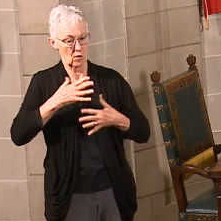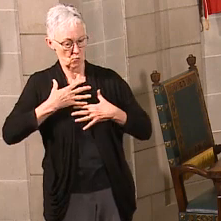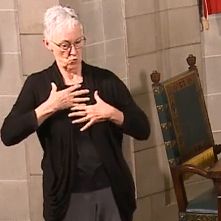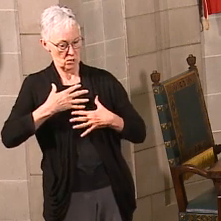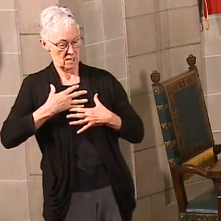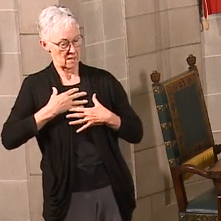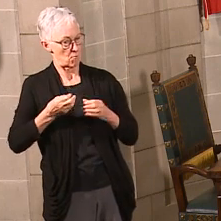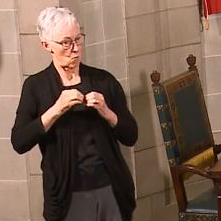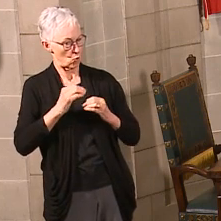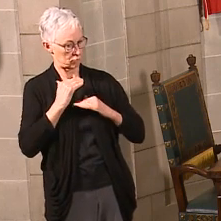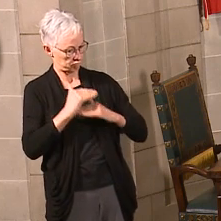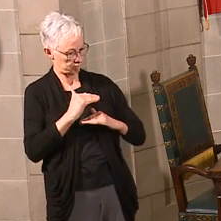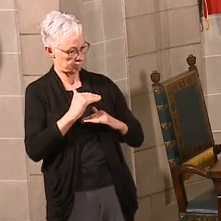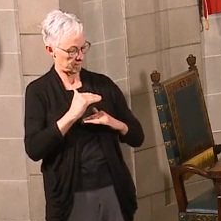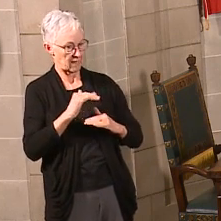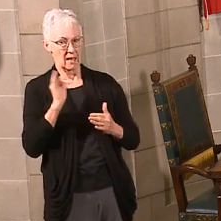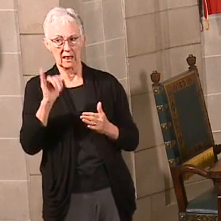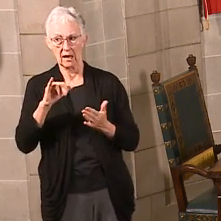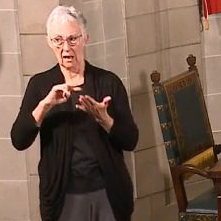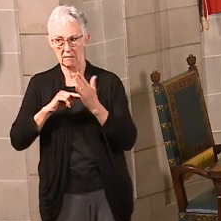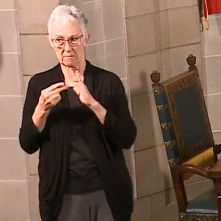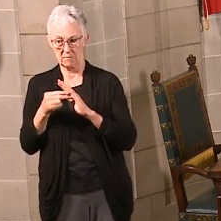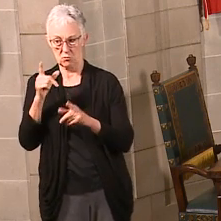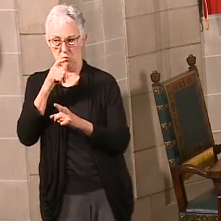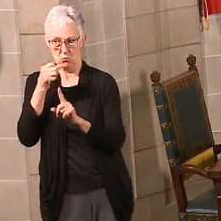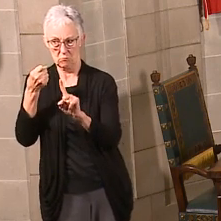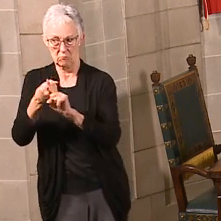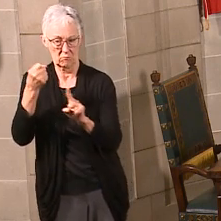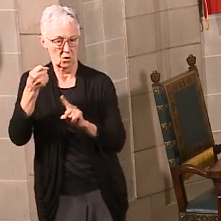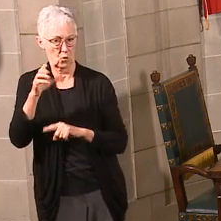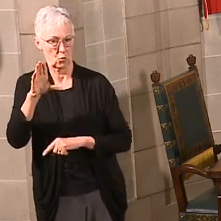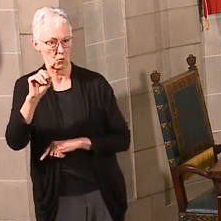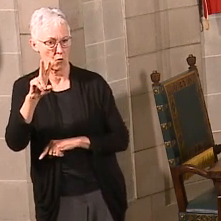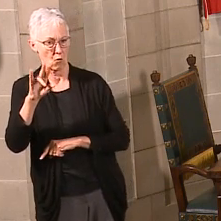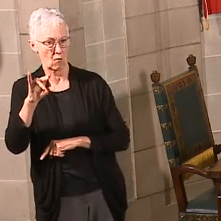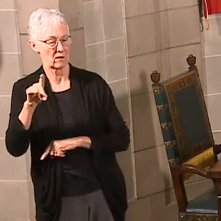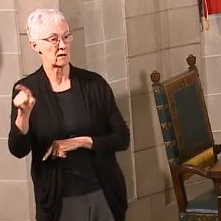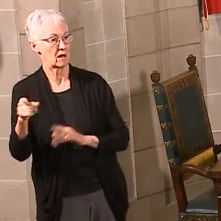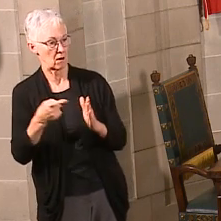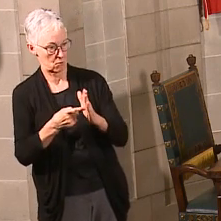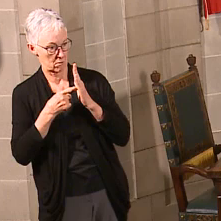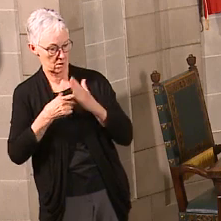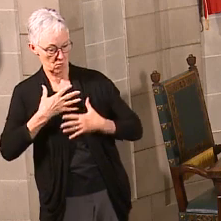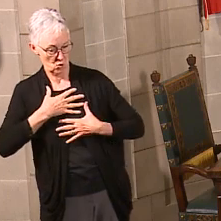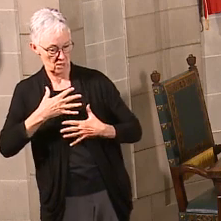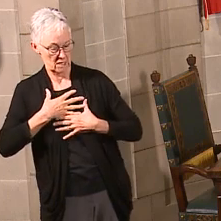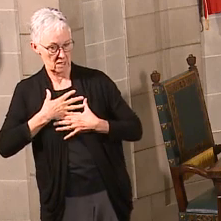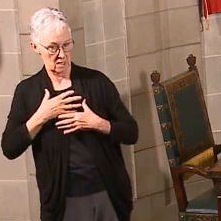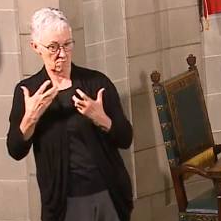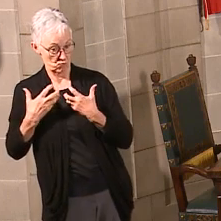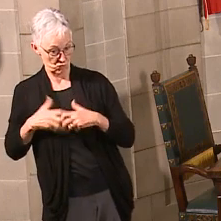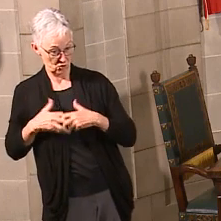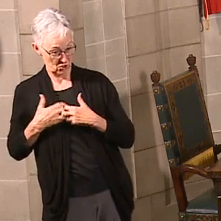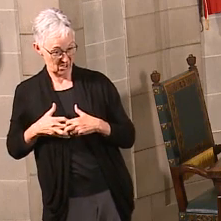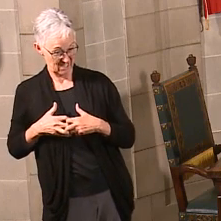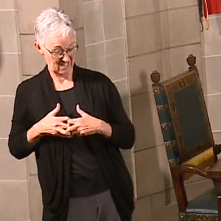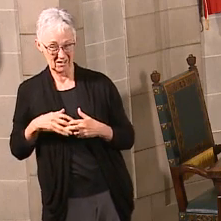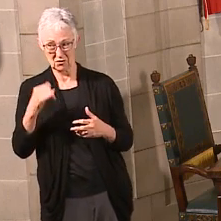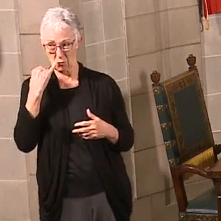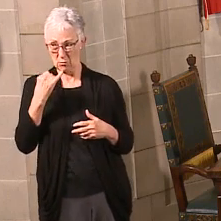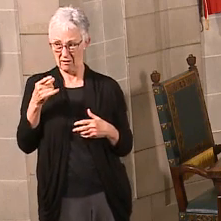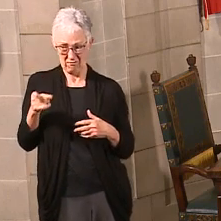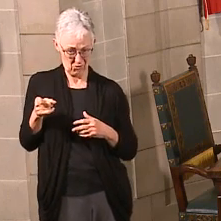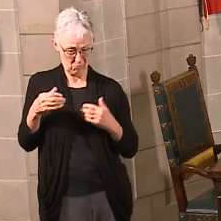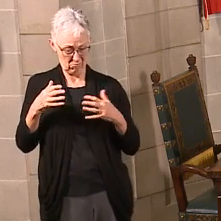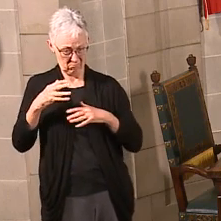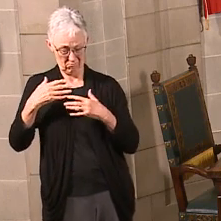get COVID to need a ventilator. And then if you go on a ventilator and you have this lung disease, it